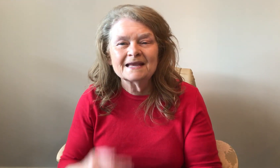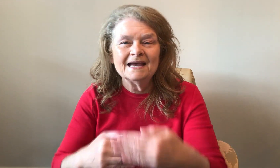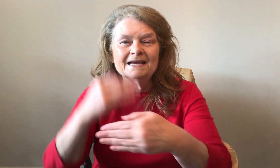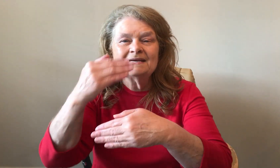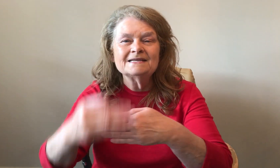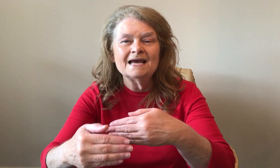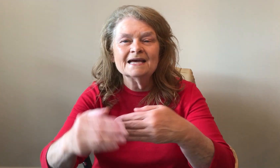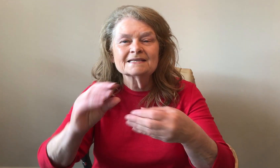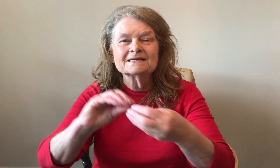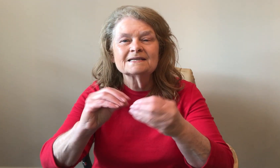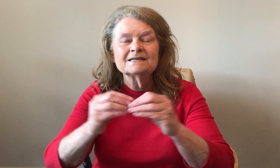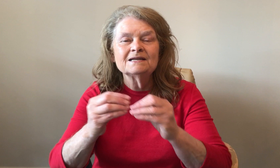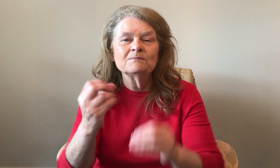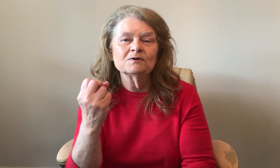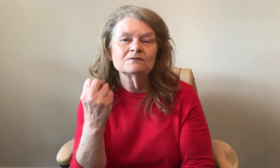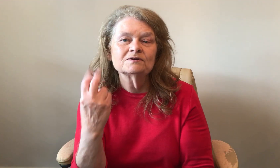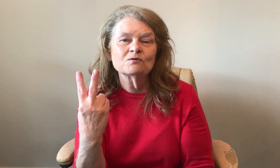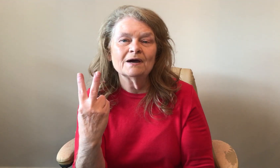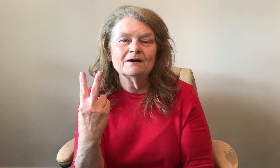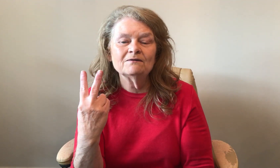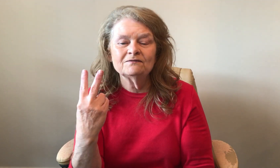Okay, next, number 12.